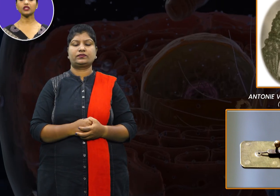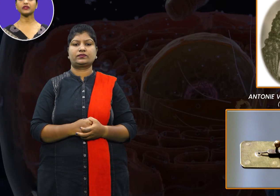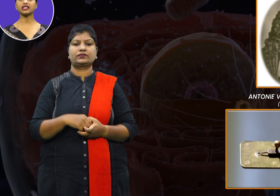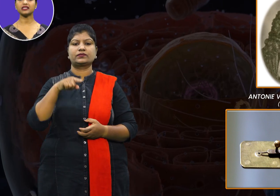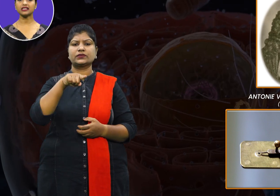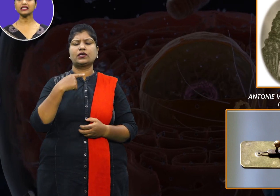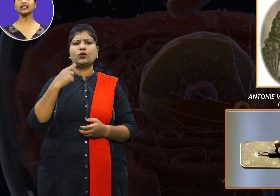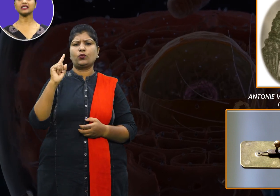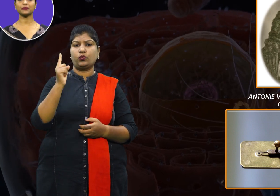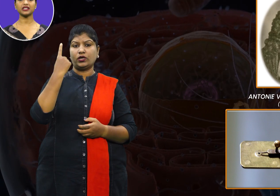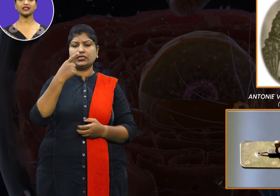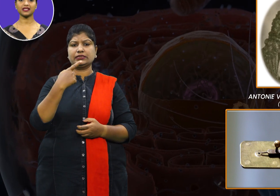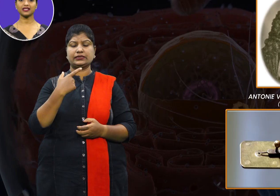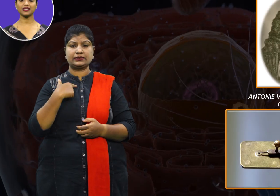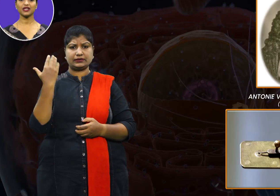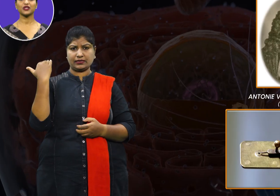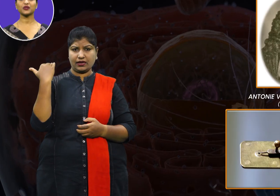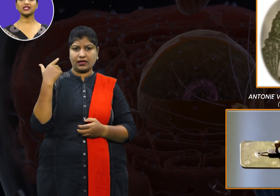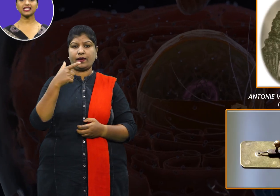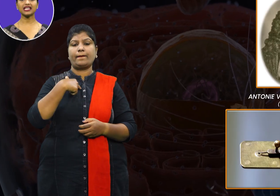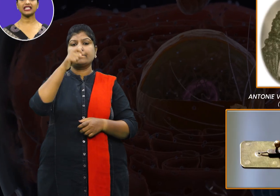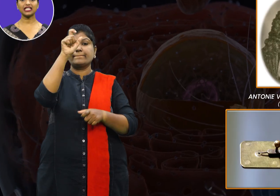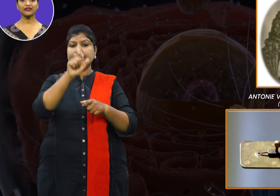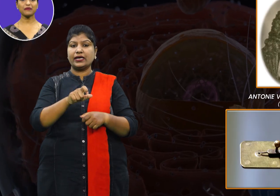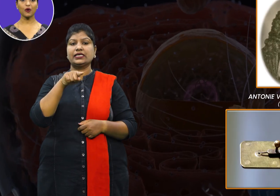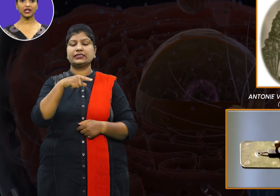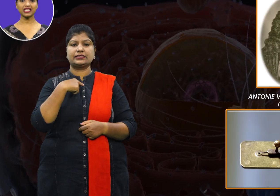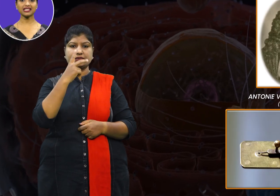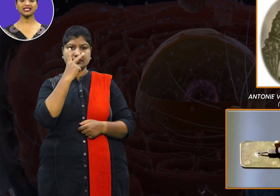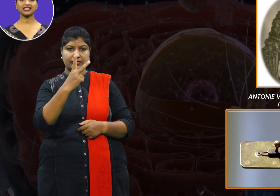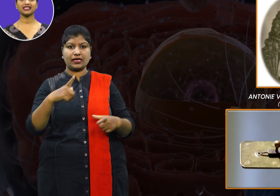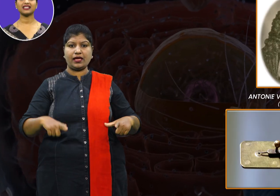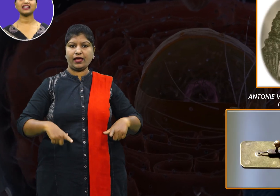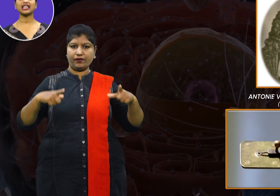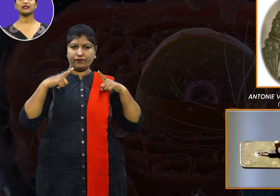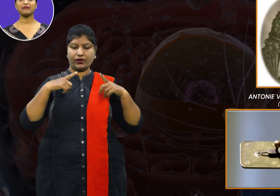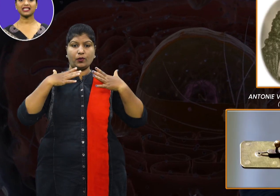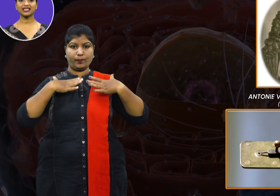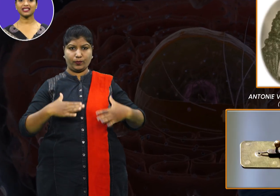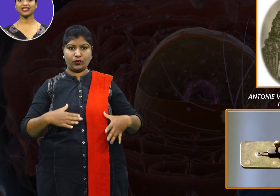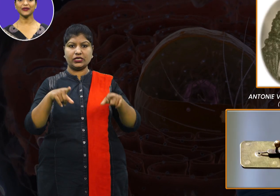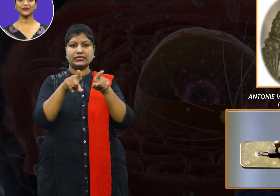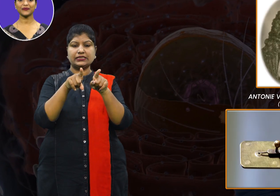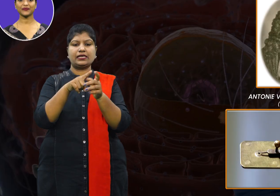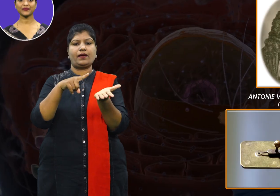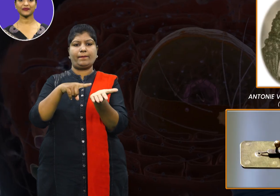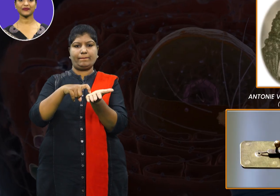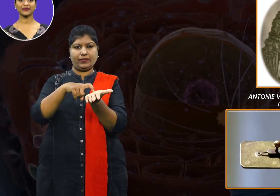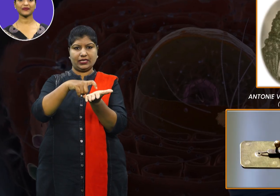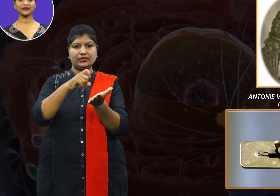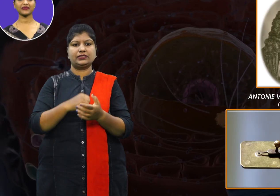was one of the earliest persons to see living bodies like bacteria,